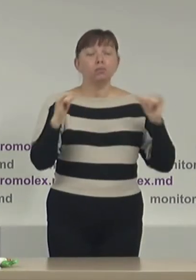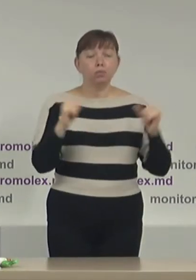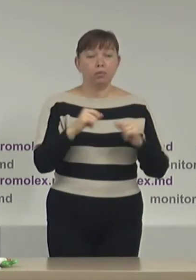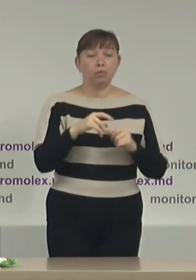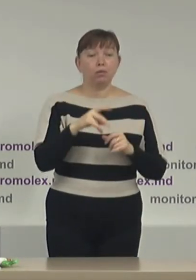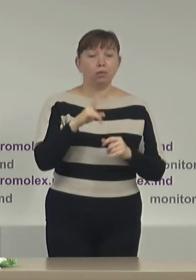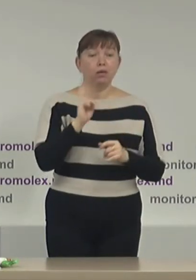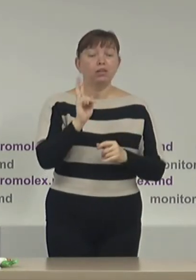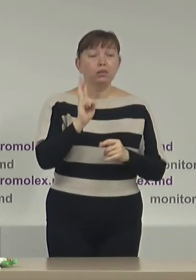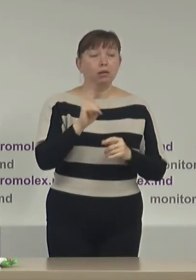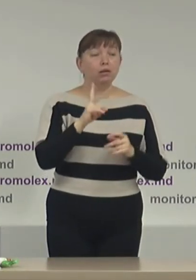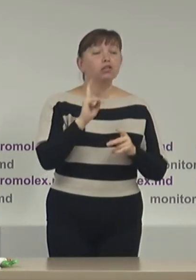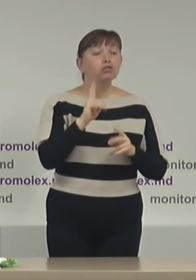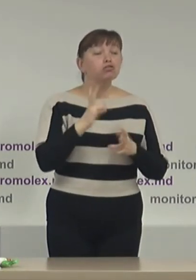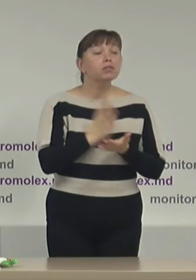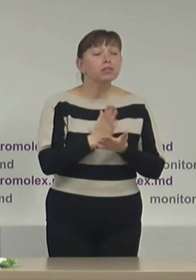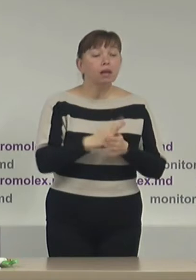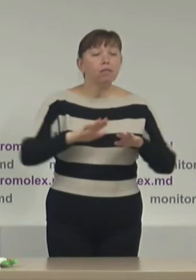underlined this problem,